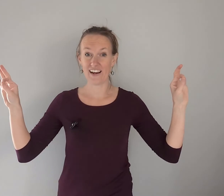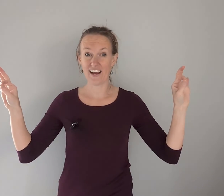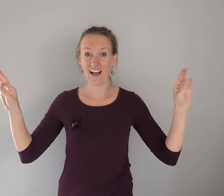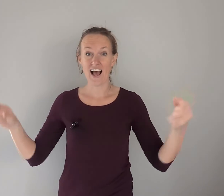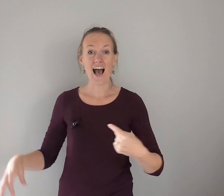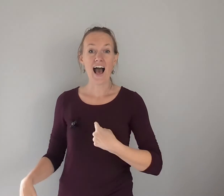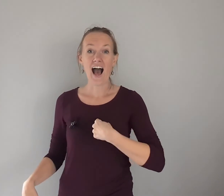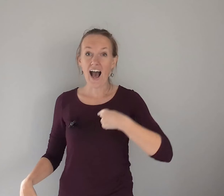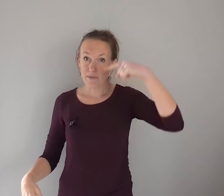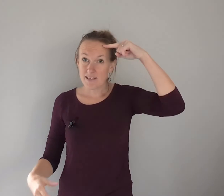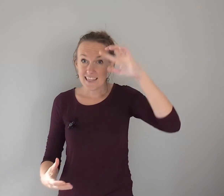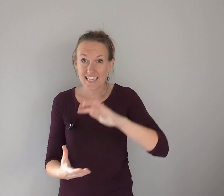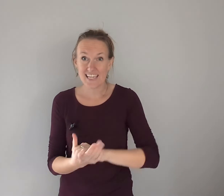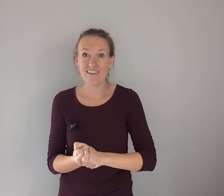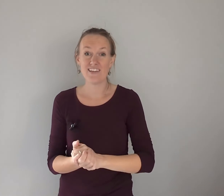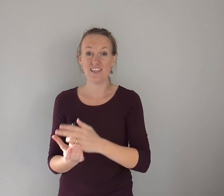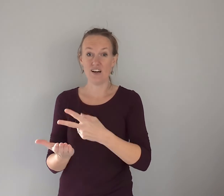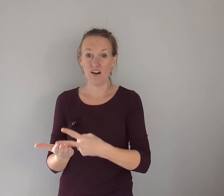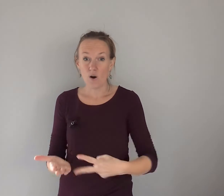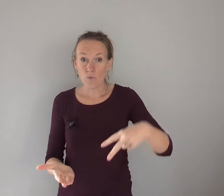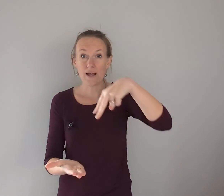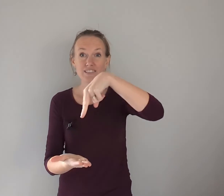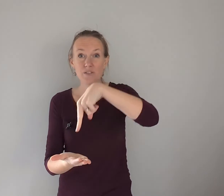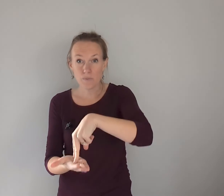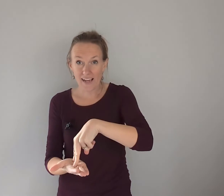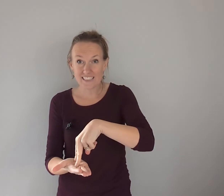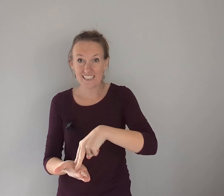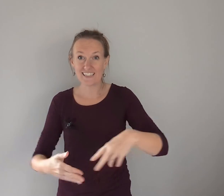free. I believe in the resurrection.